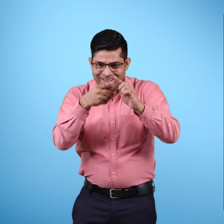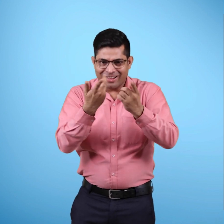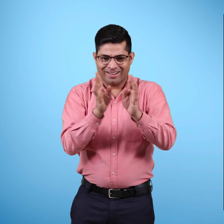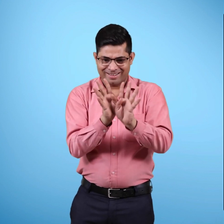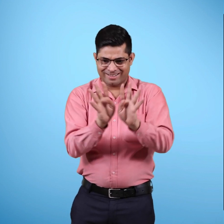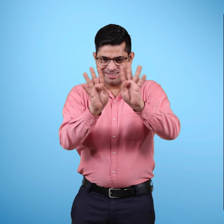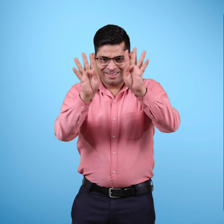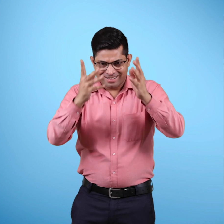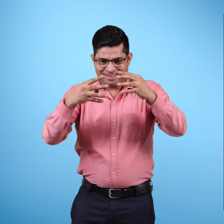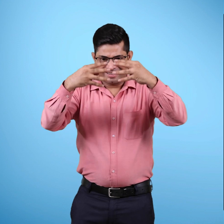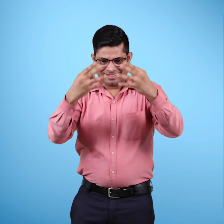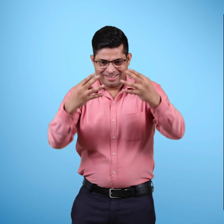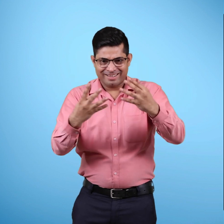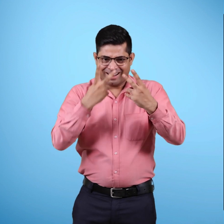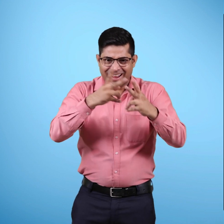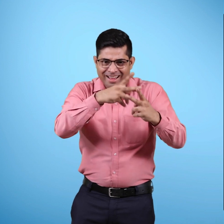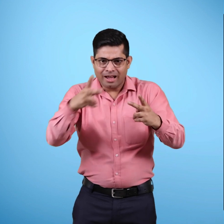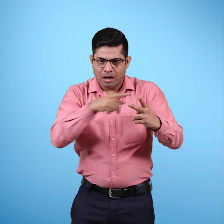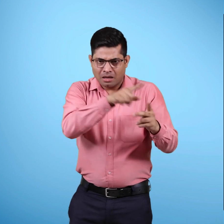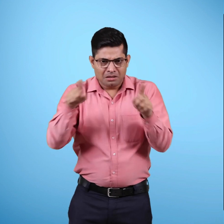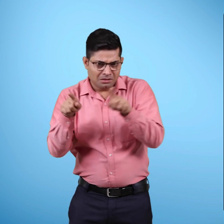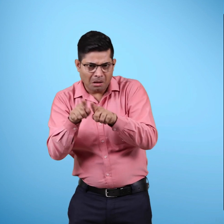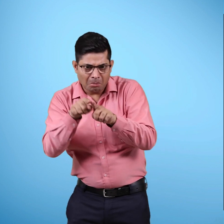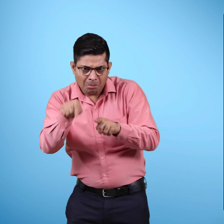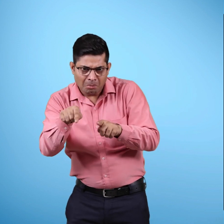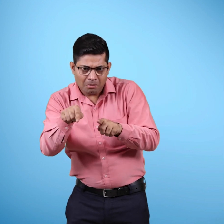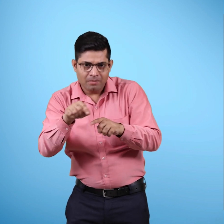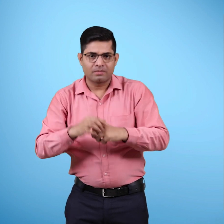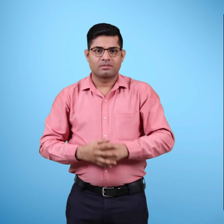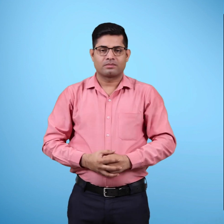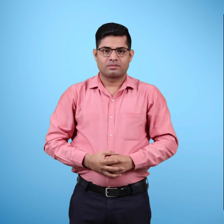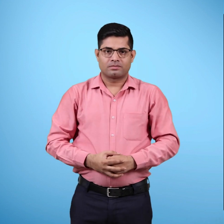for some plants you have studied in all the activities so far?